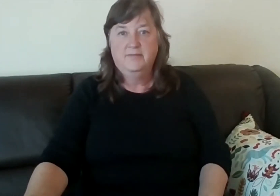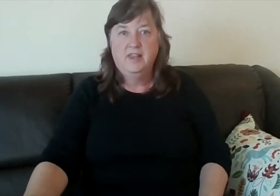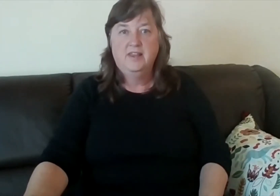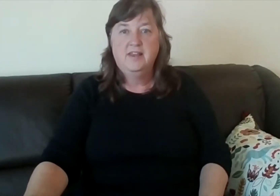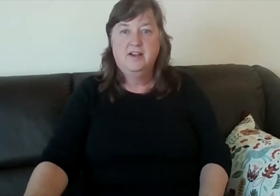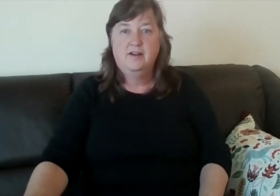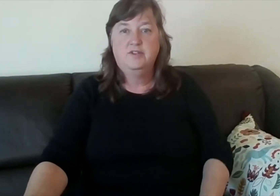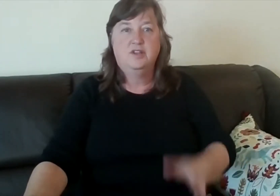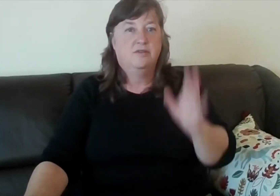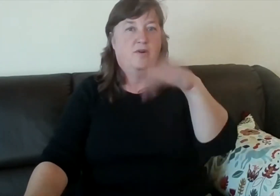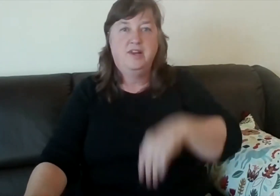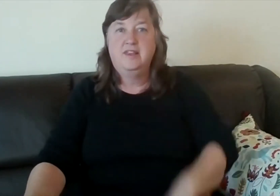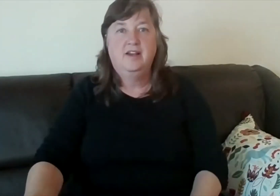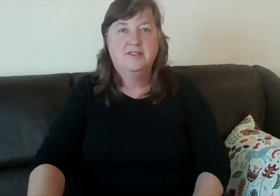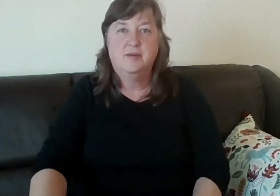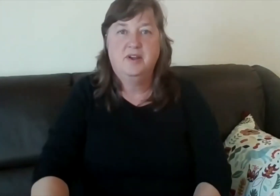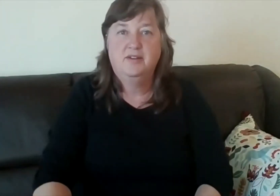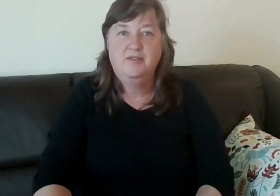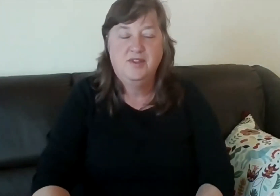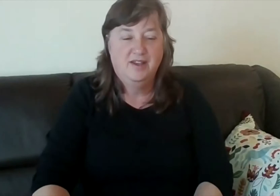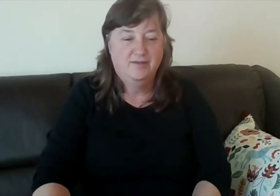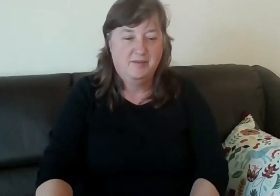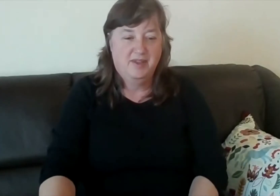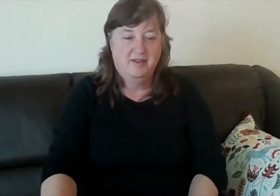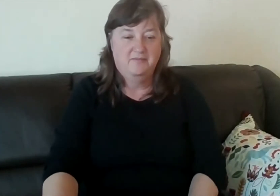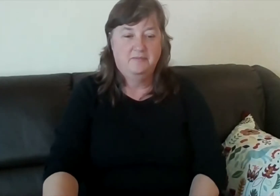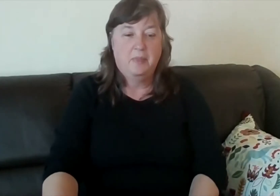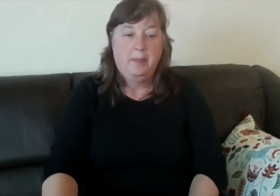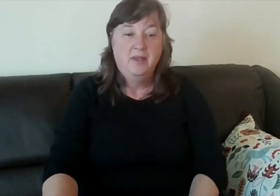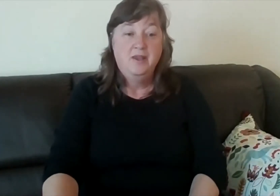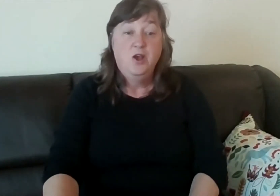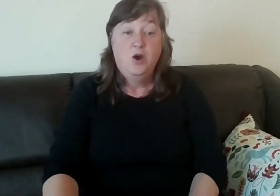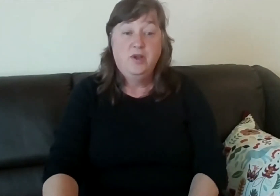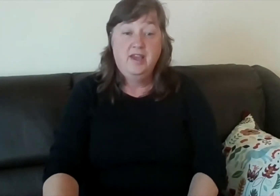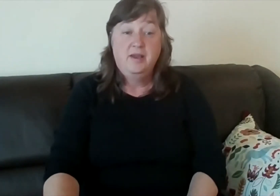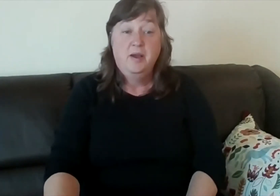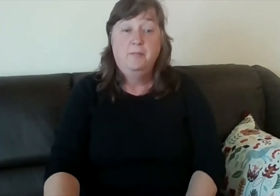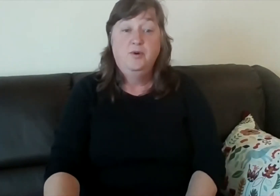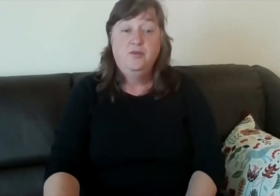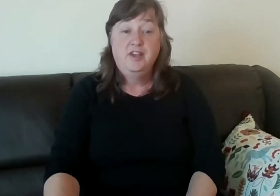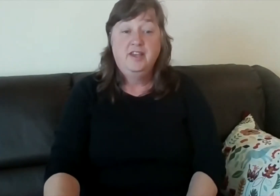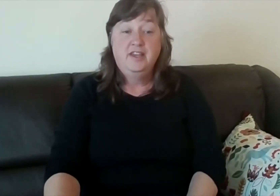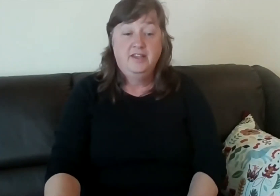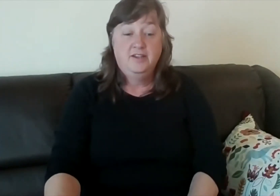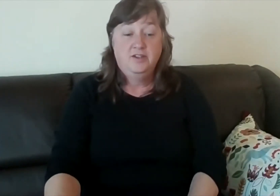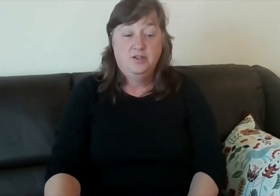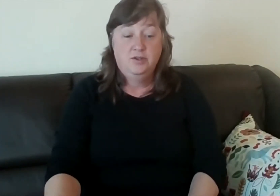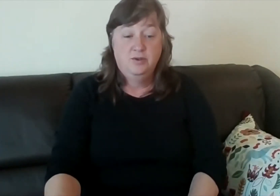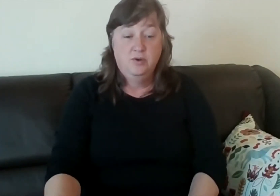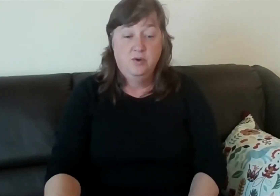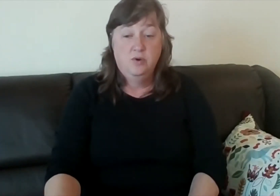think that covers it. Throw anything else up there if you think of something. Okay, moving